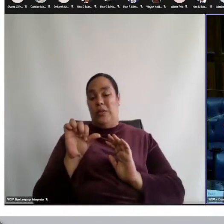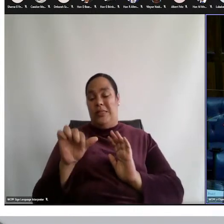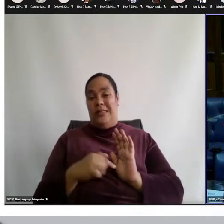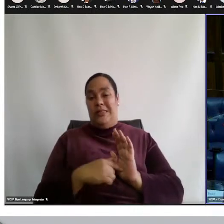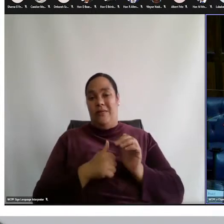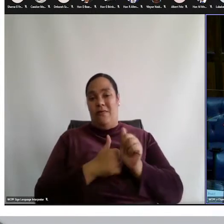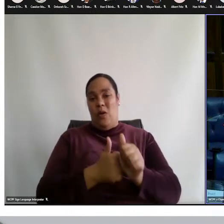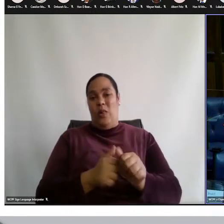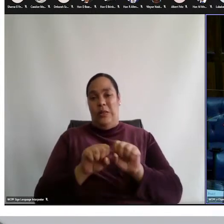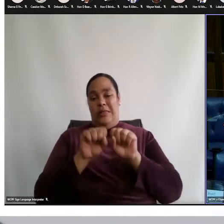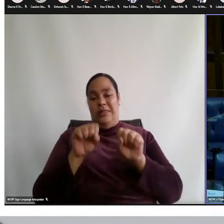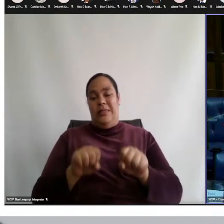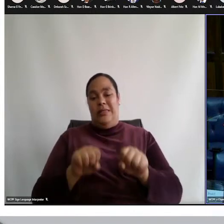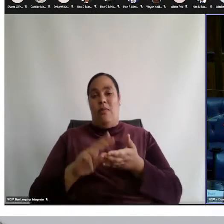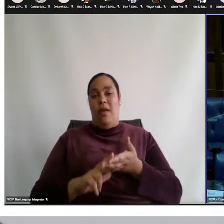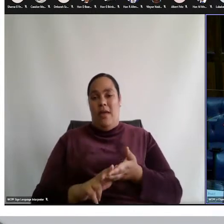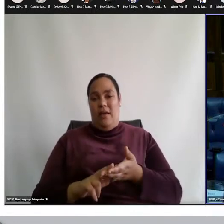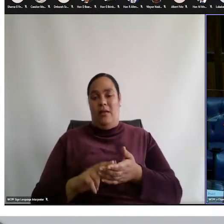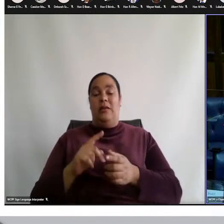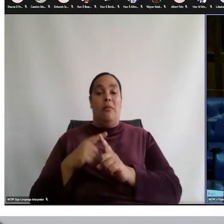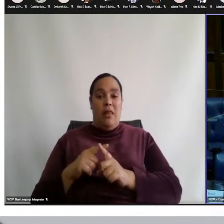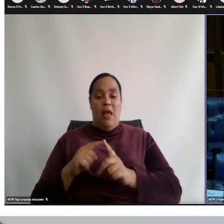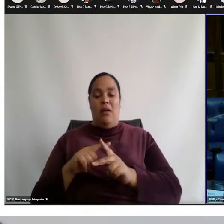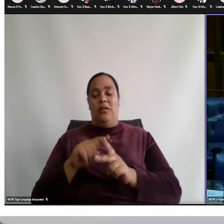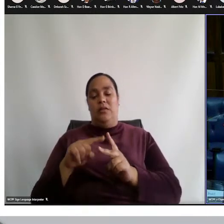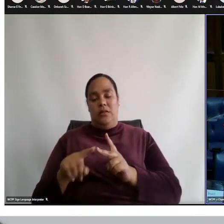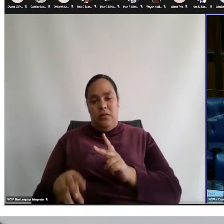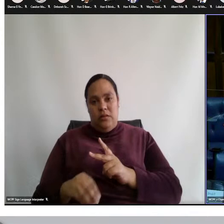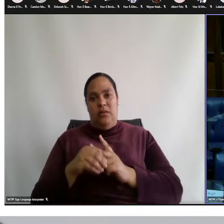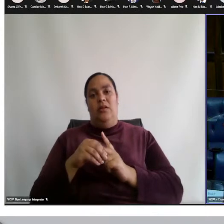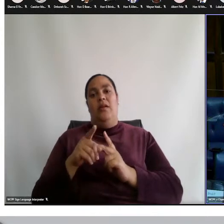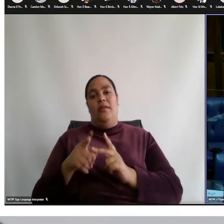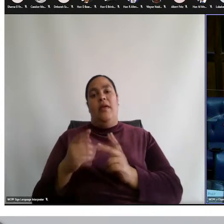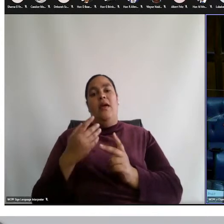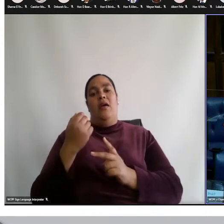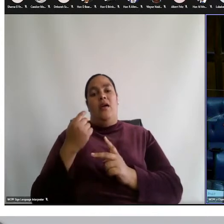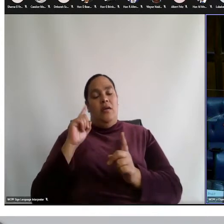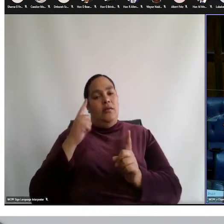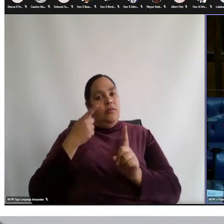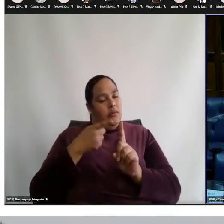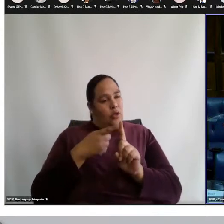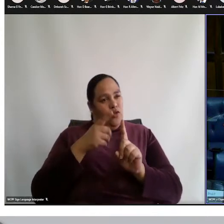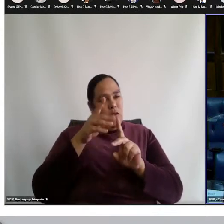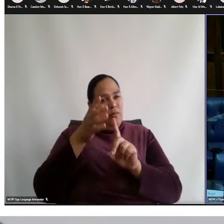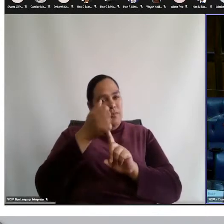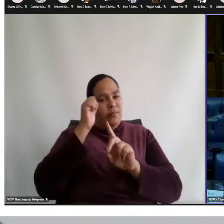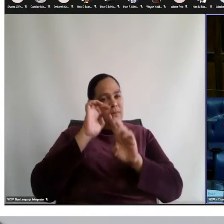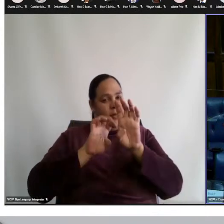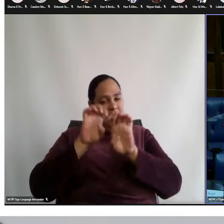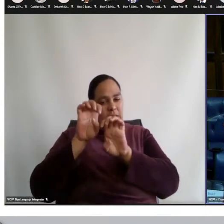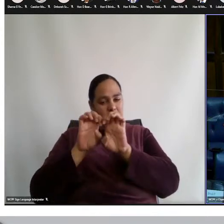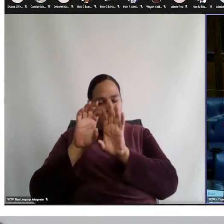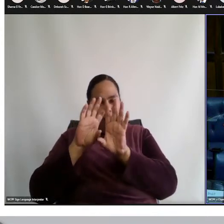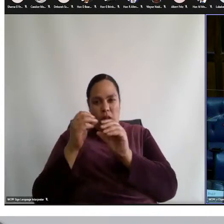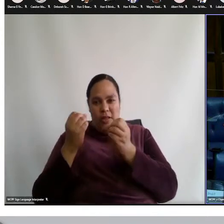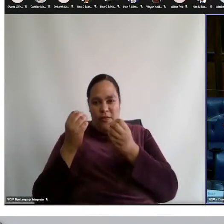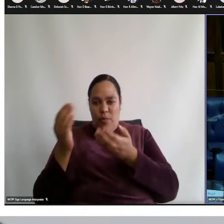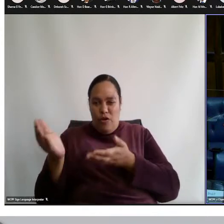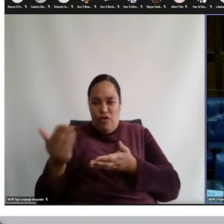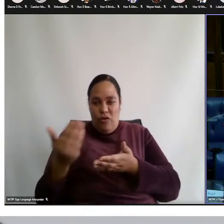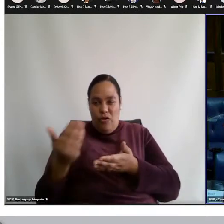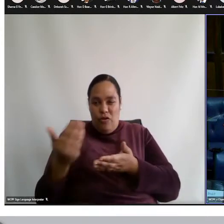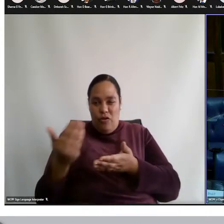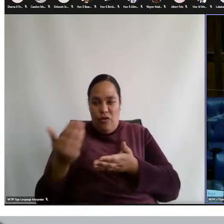of Systems Act, and to then objectively assess all available information before